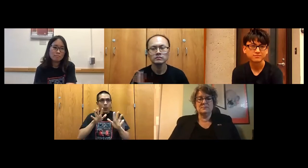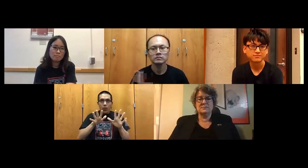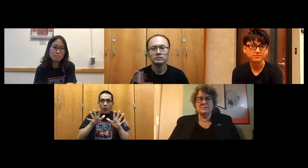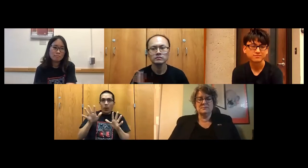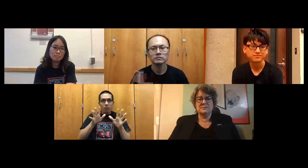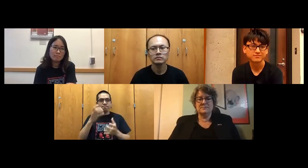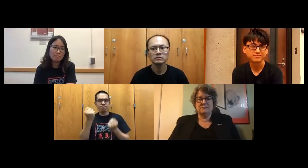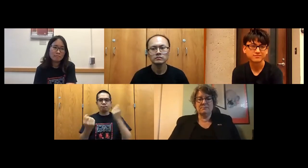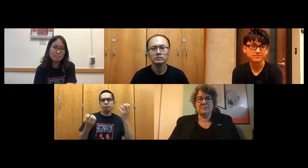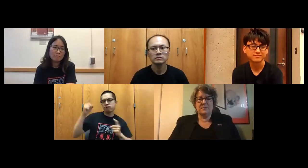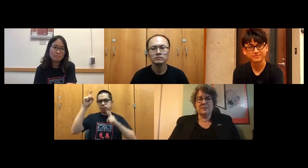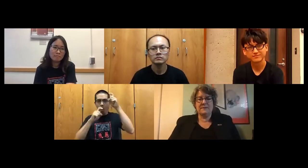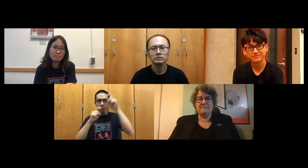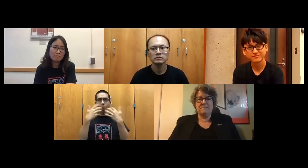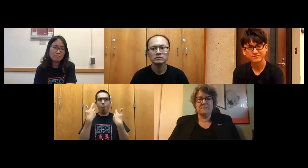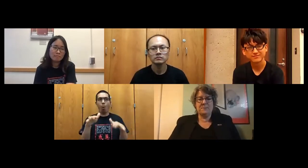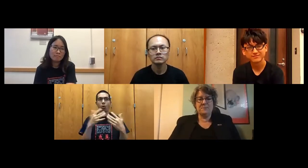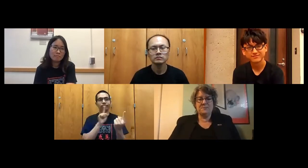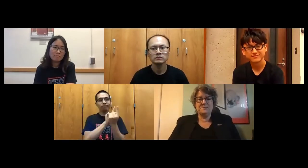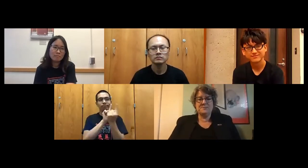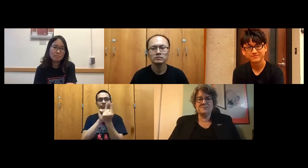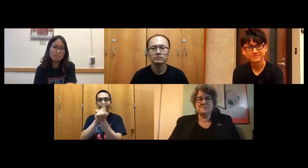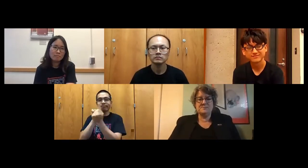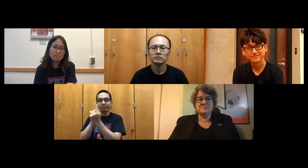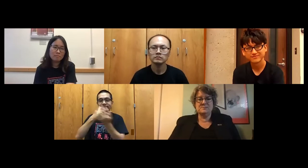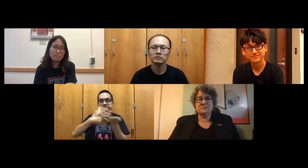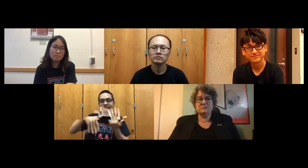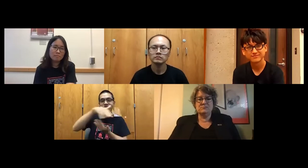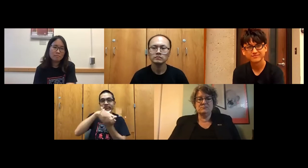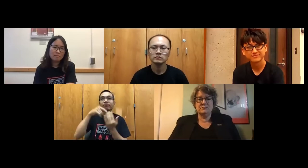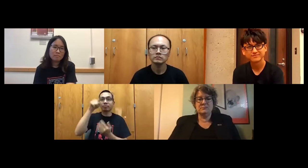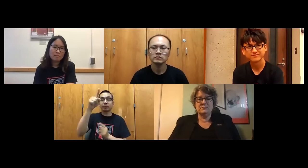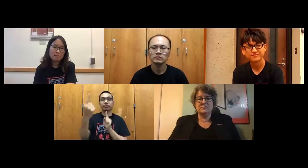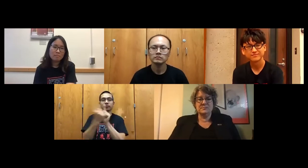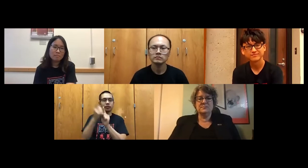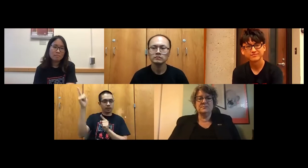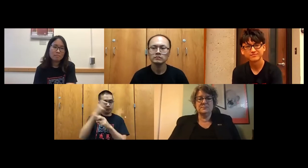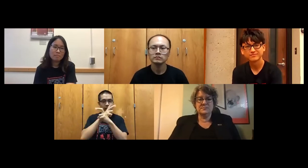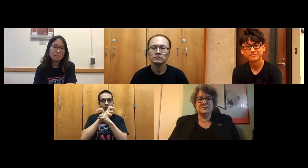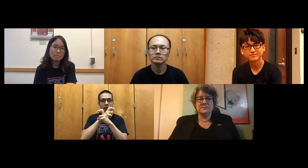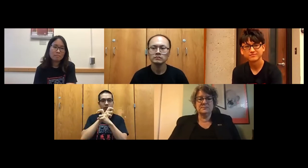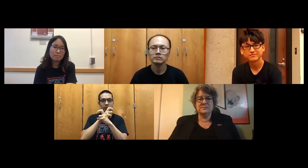And again, I was a little nervous because of the way that I was signing, but socializing with